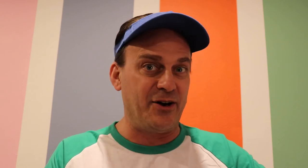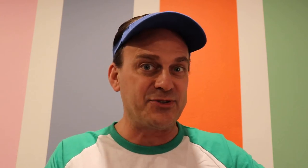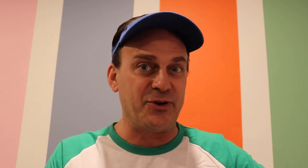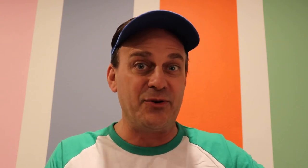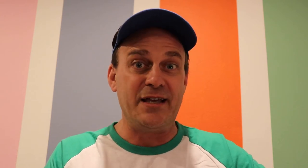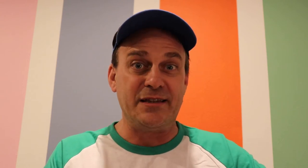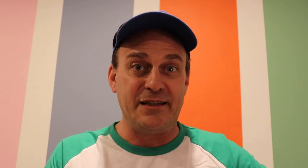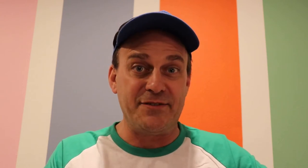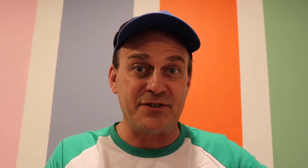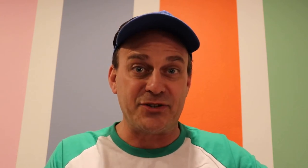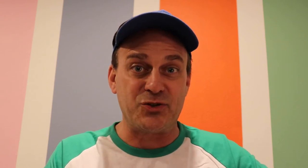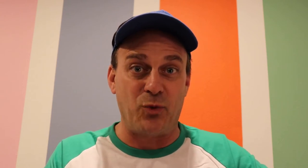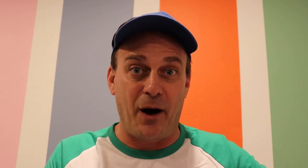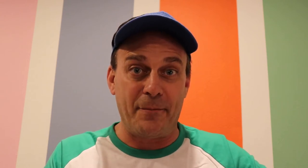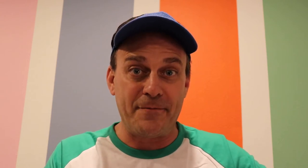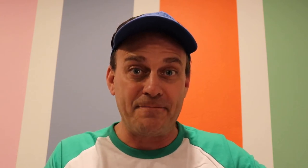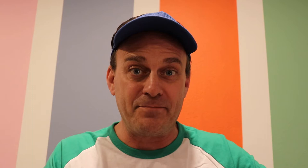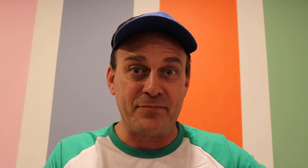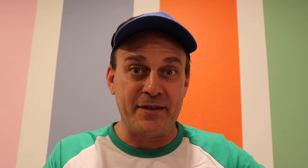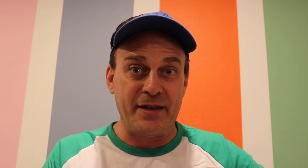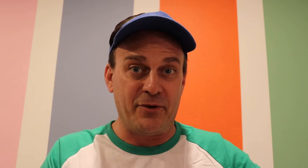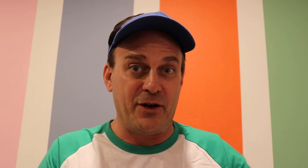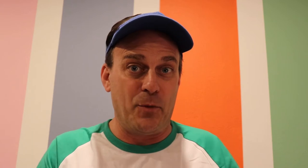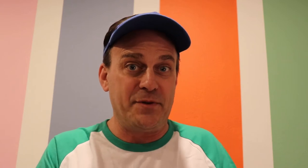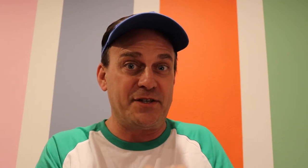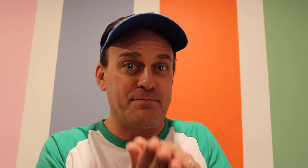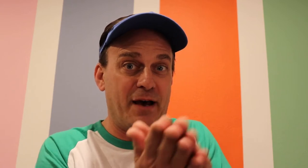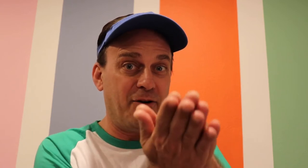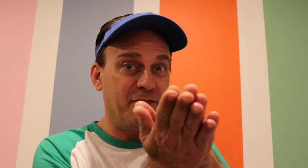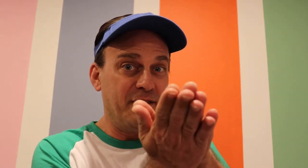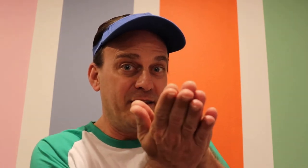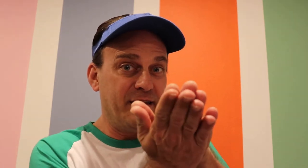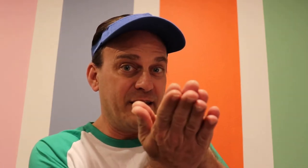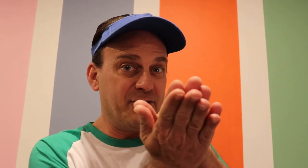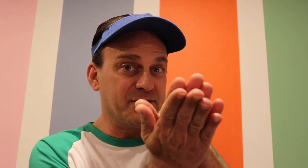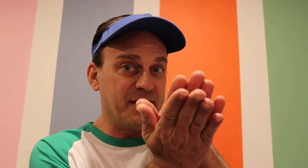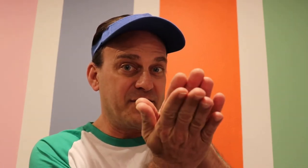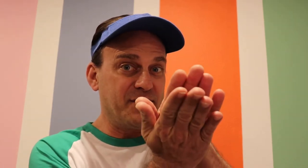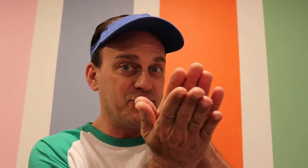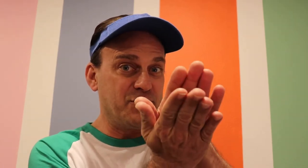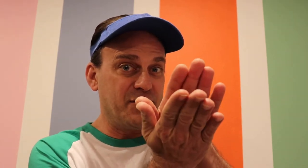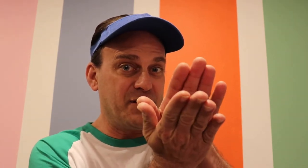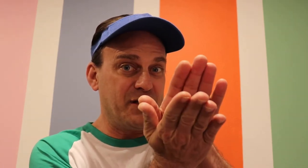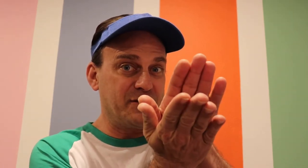also lives in the swamp. And when it opens its mouth, it goes like this really